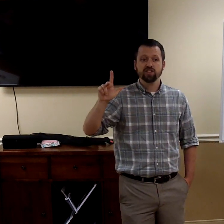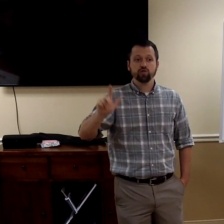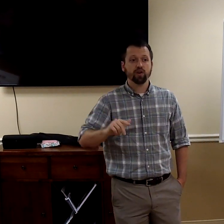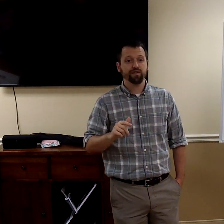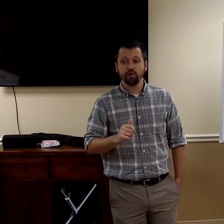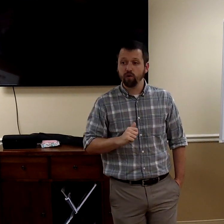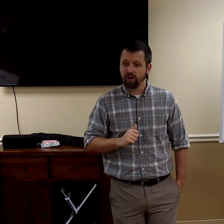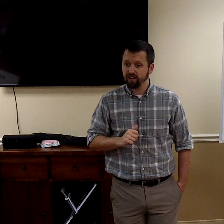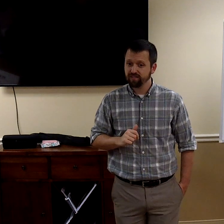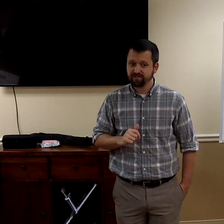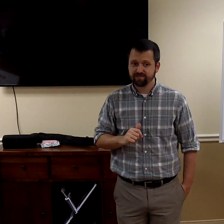24.